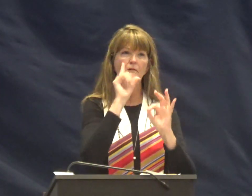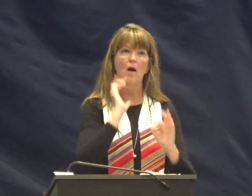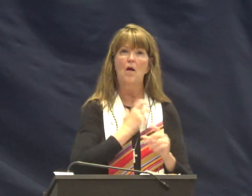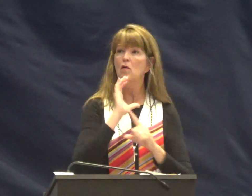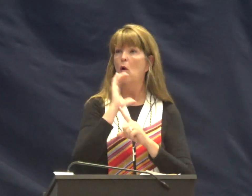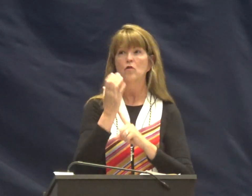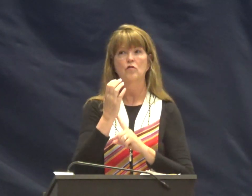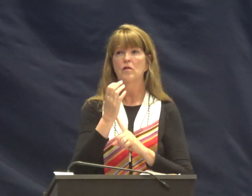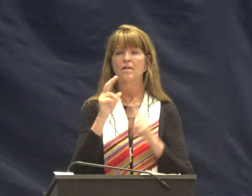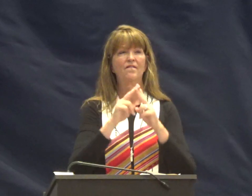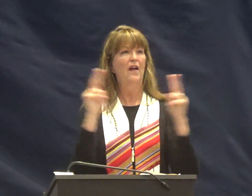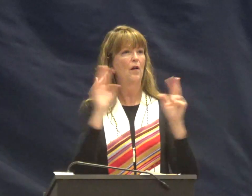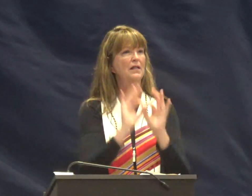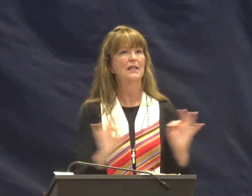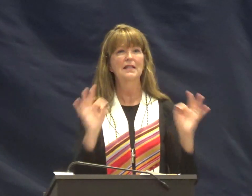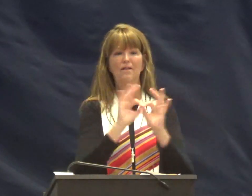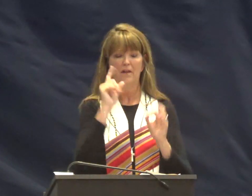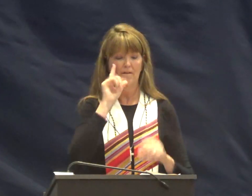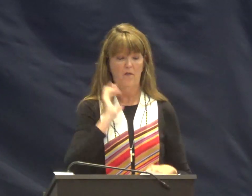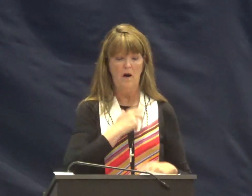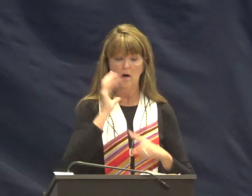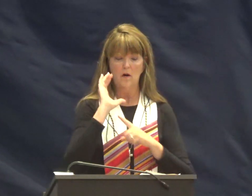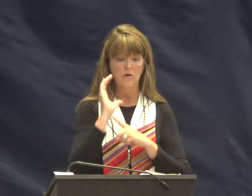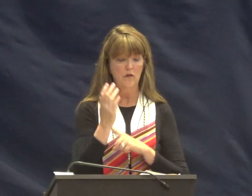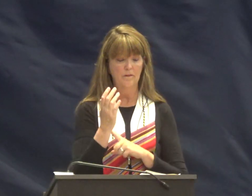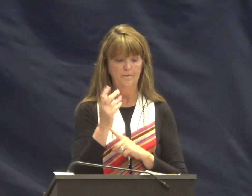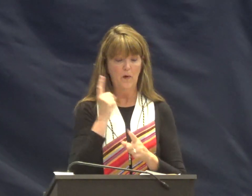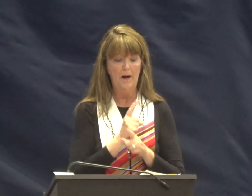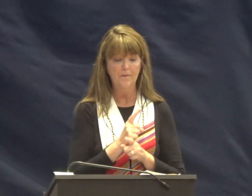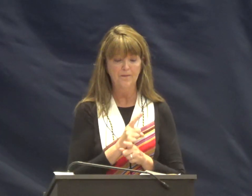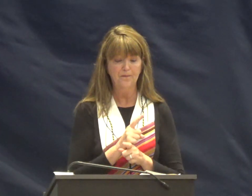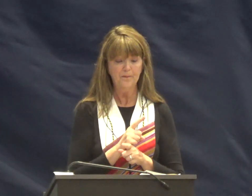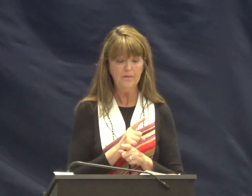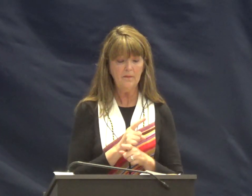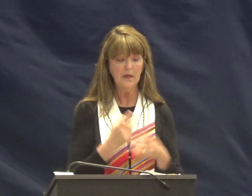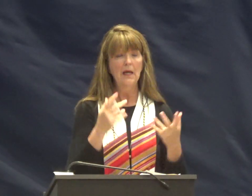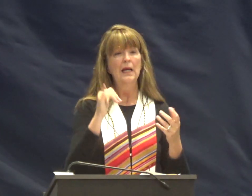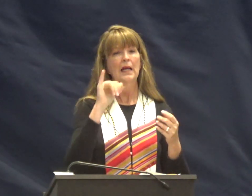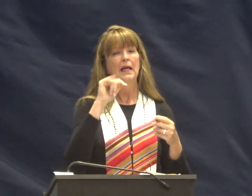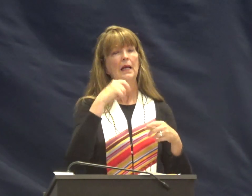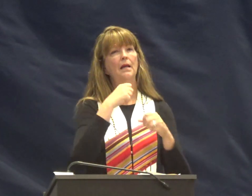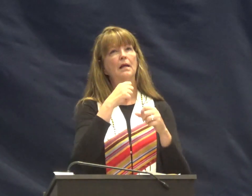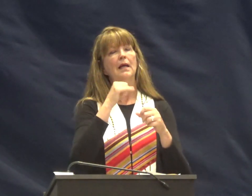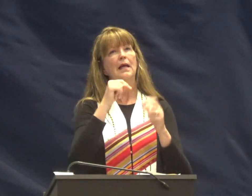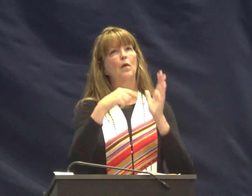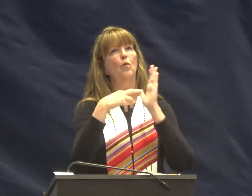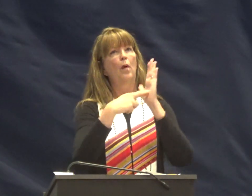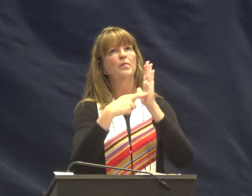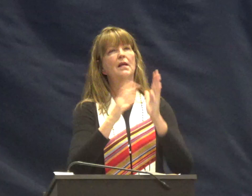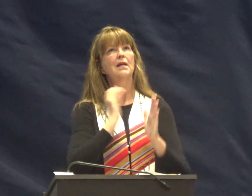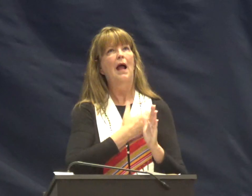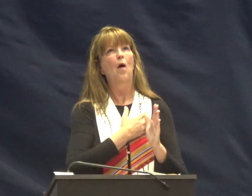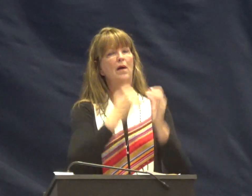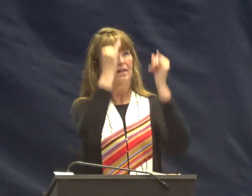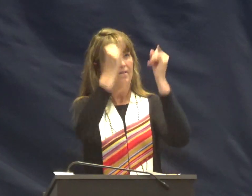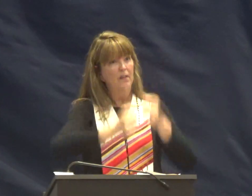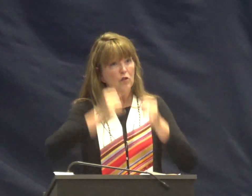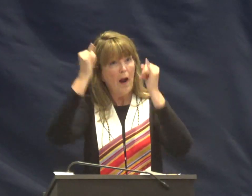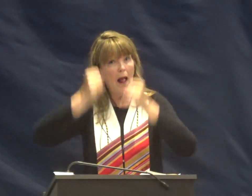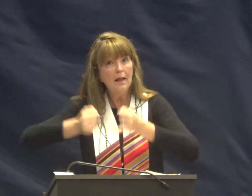But clothes play a significant role in our culture, right? They